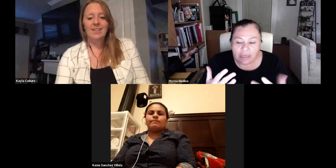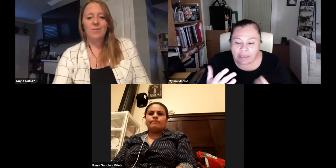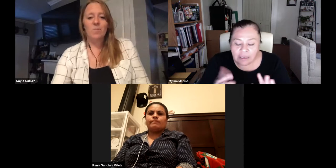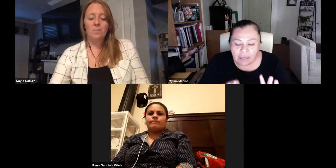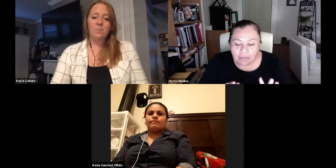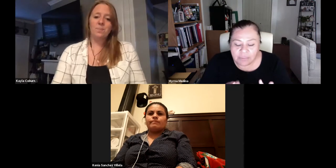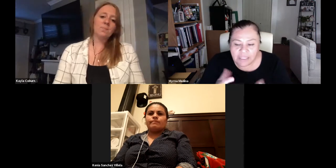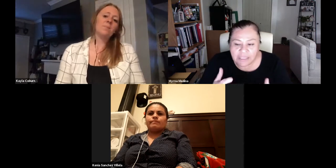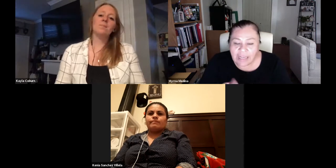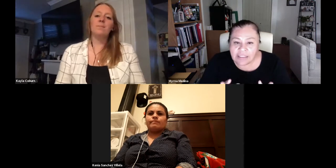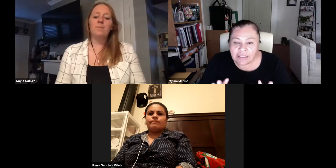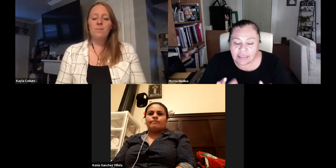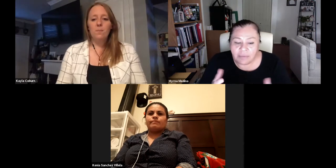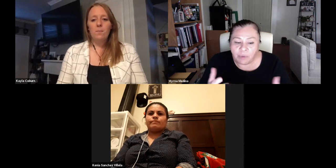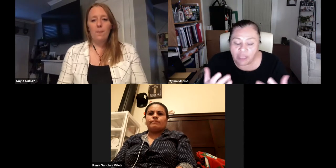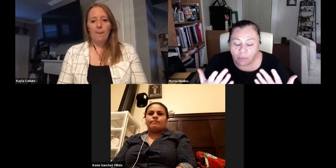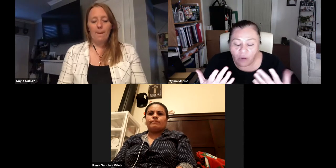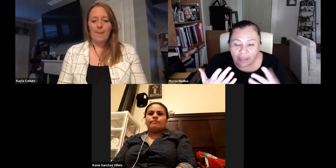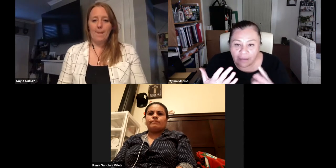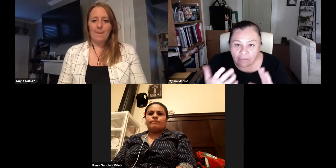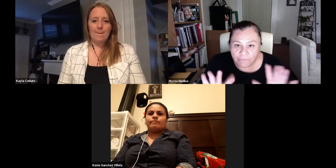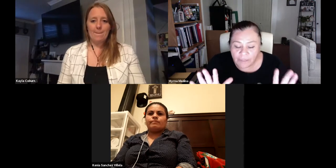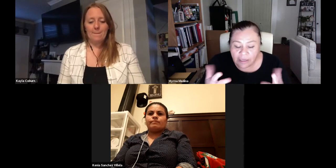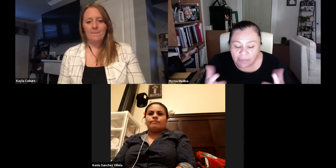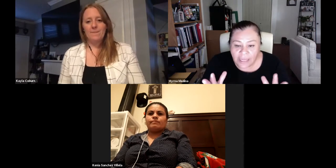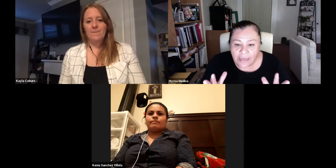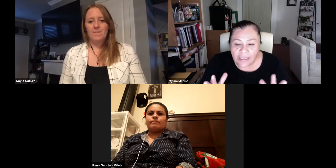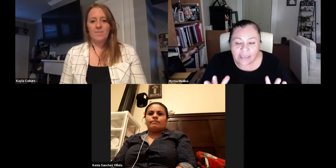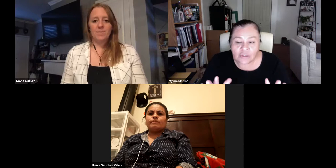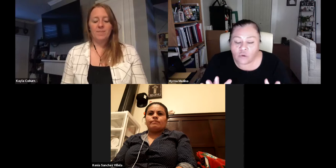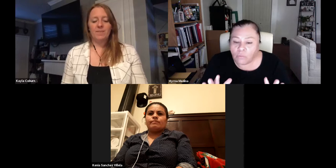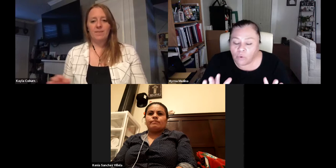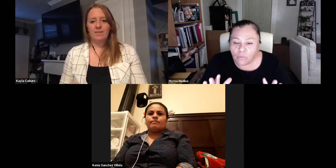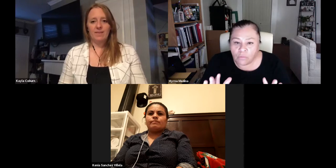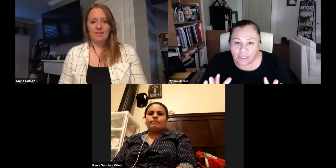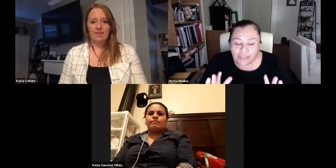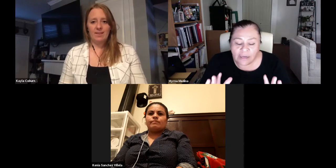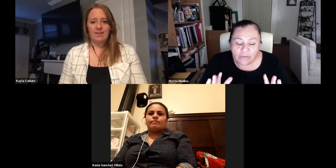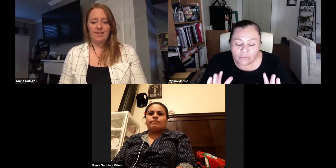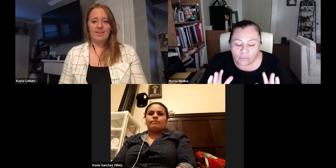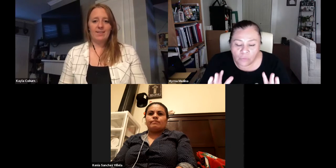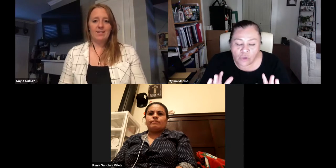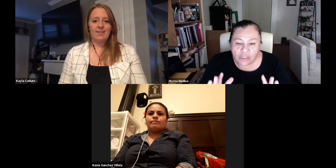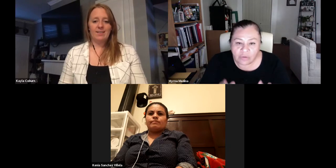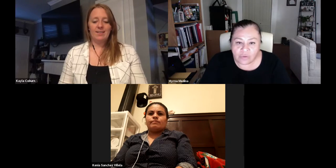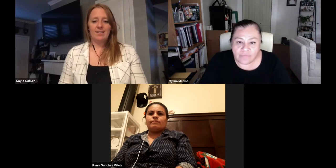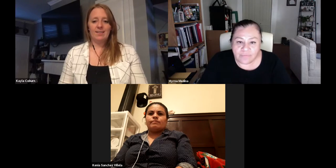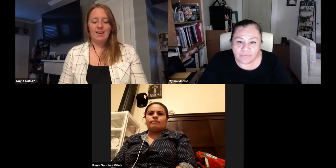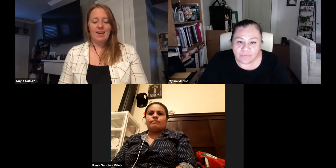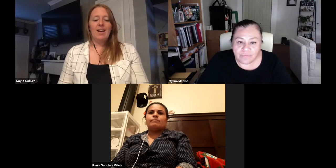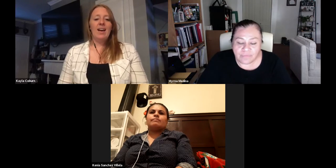porque hay señales que, por ejemplo, la de terminar, que son que tienen muchos